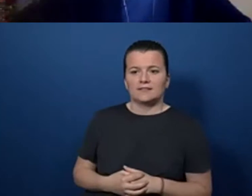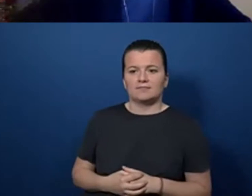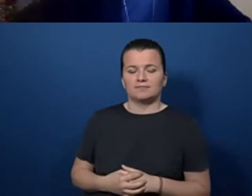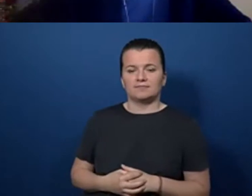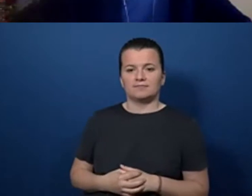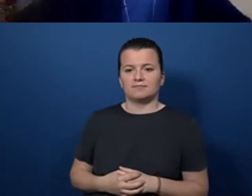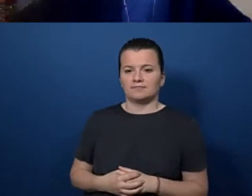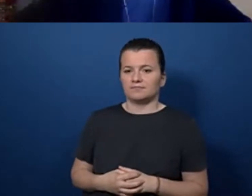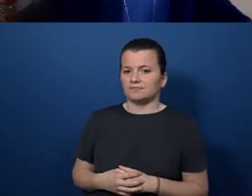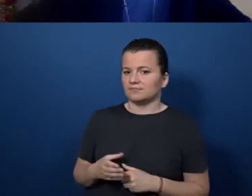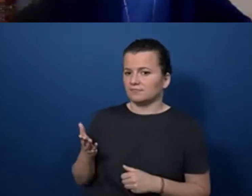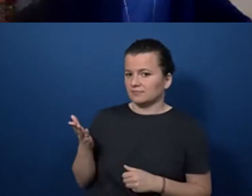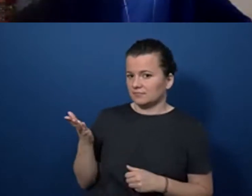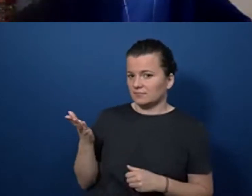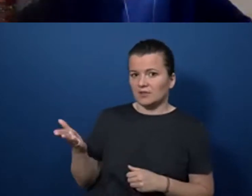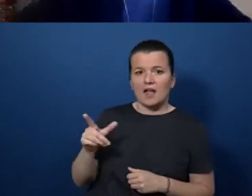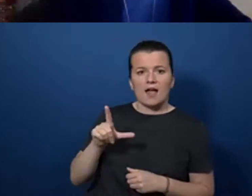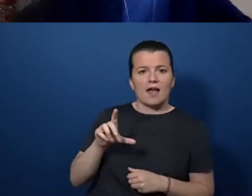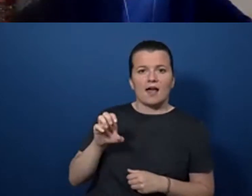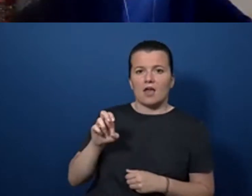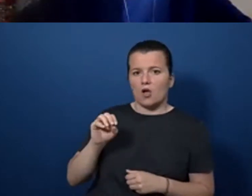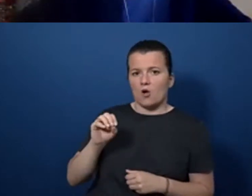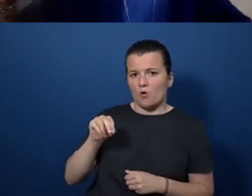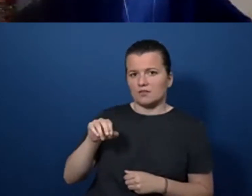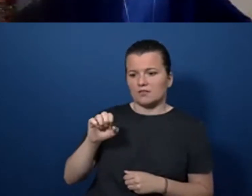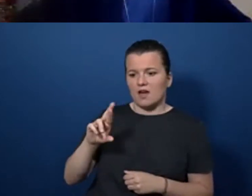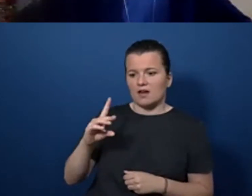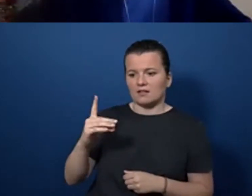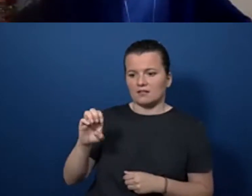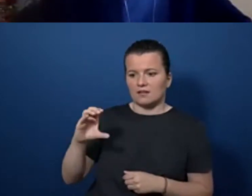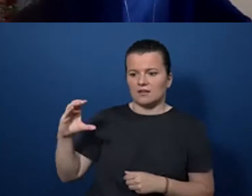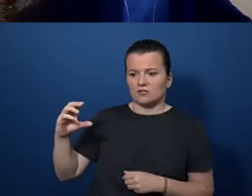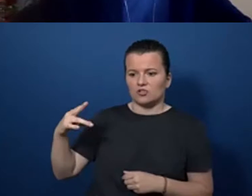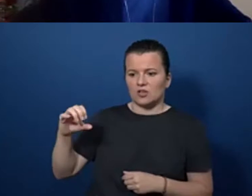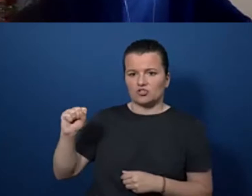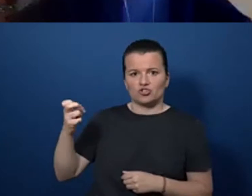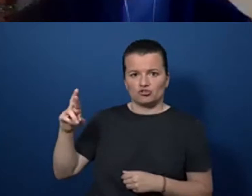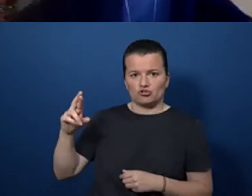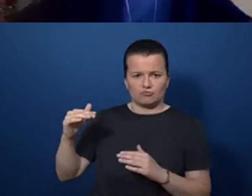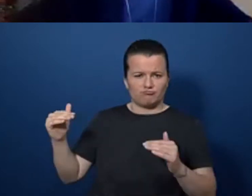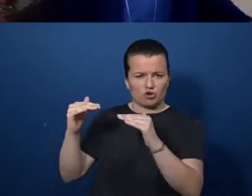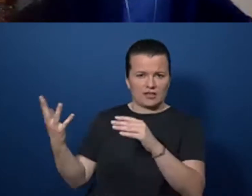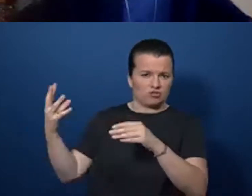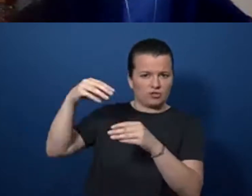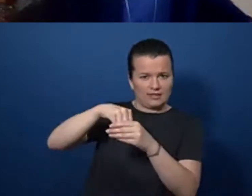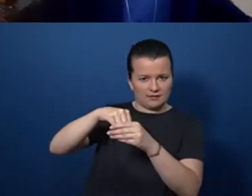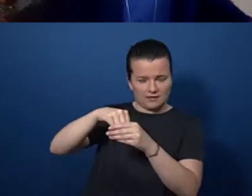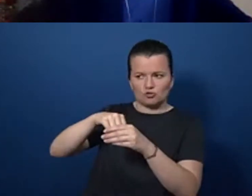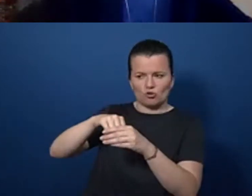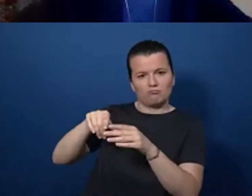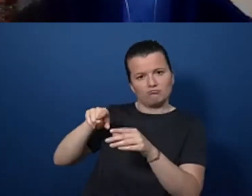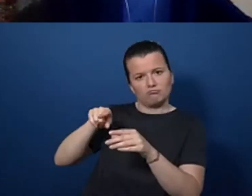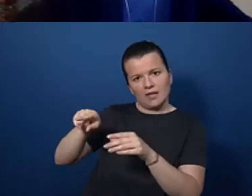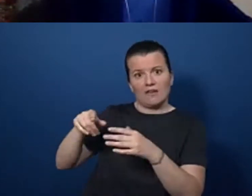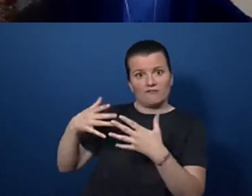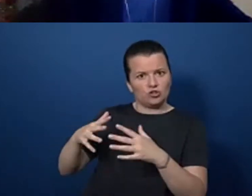he's been working with Leonard Schuster. So, but I mean, it's important that he can talk about his own experience. So if we